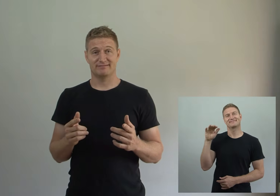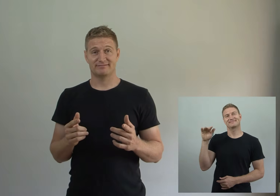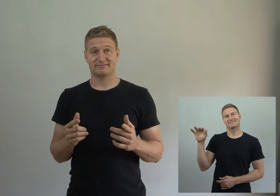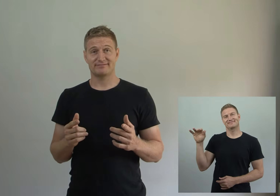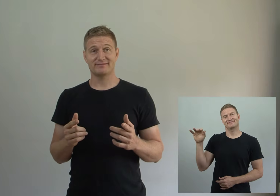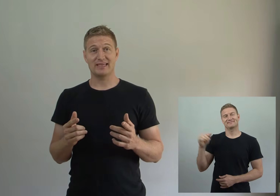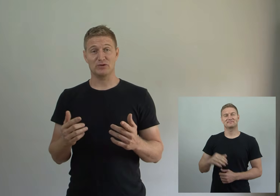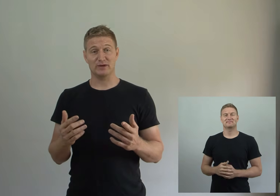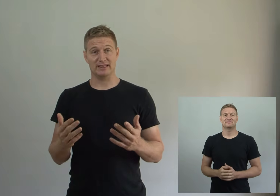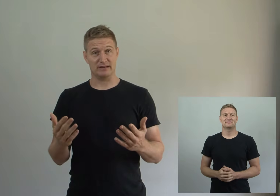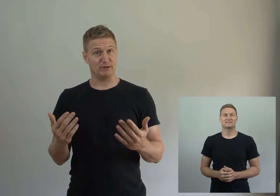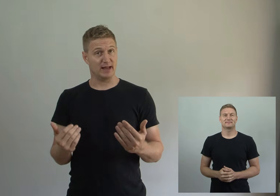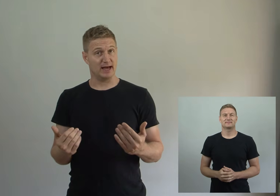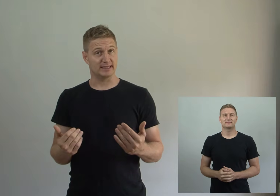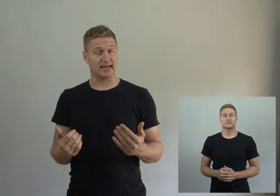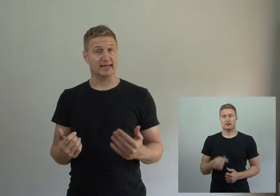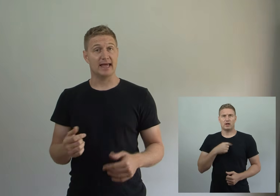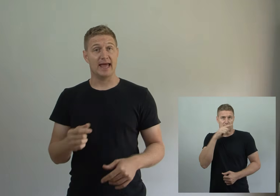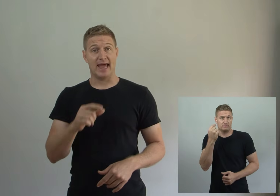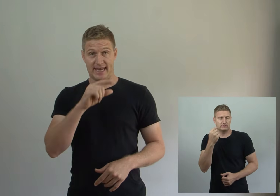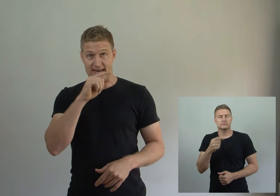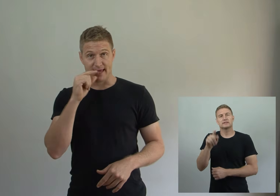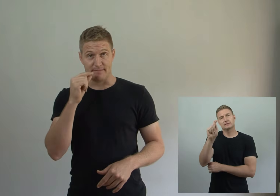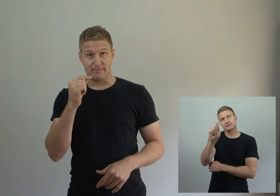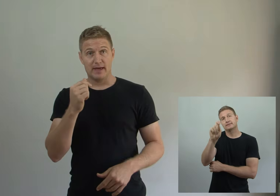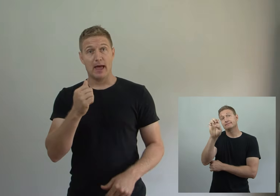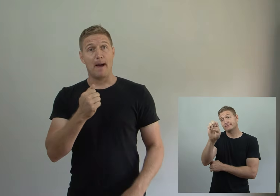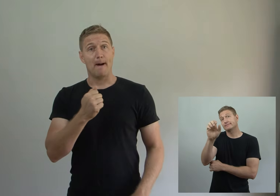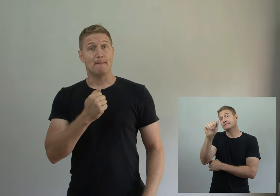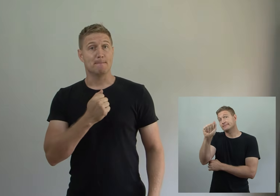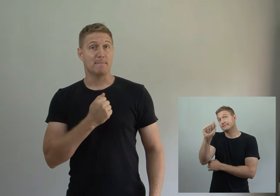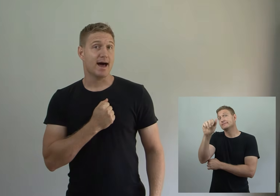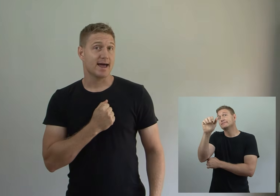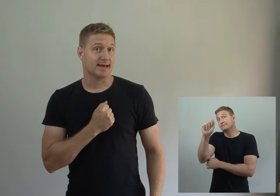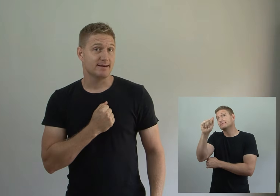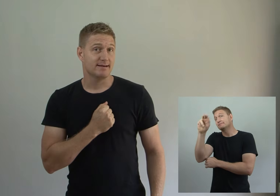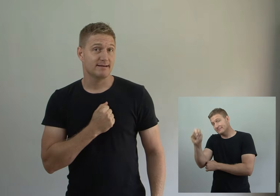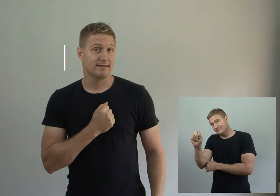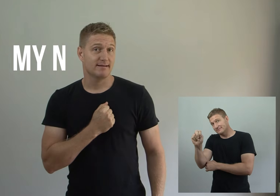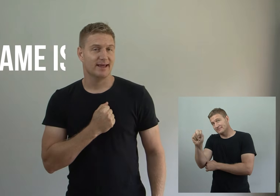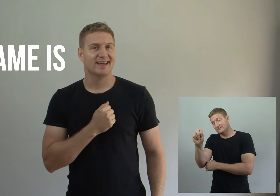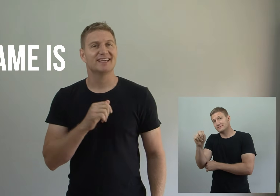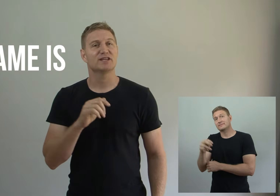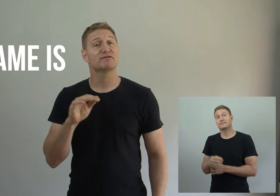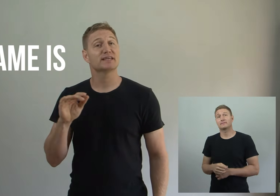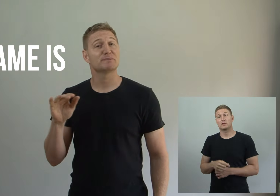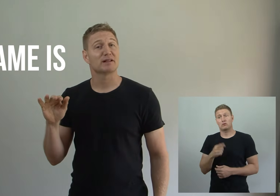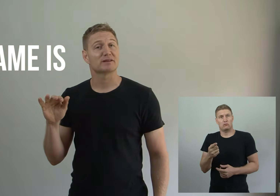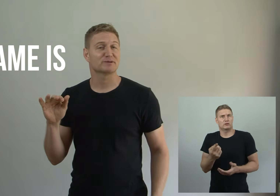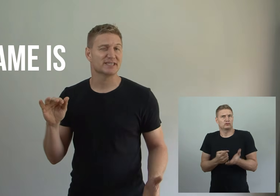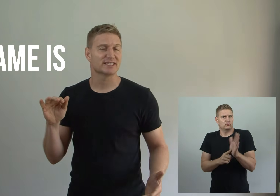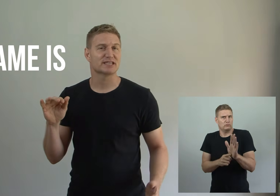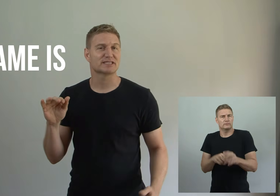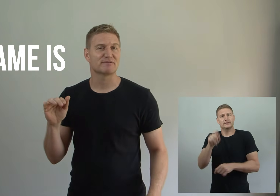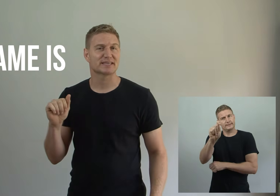Now, you can then reply saying, name mine, and then you fingerspell, because